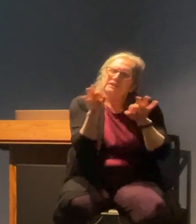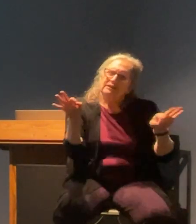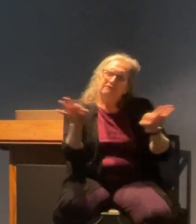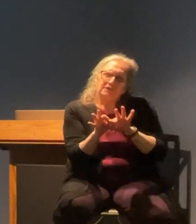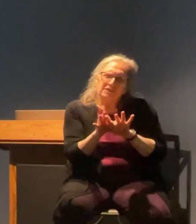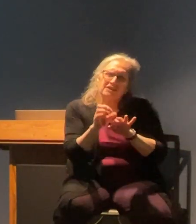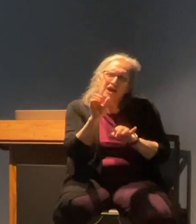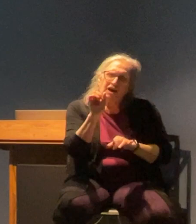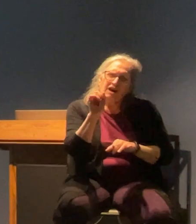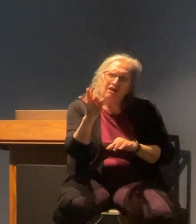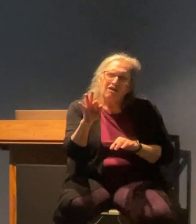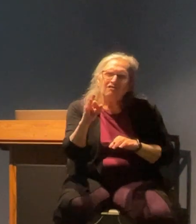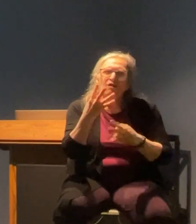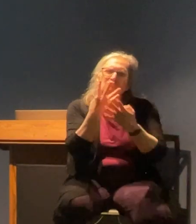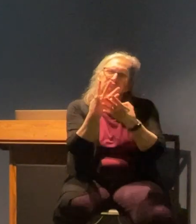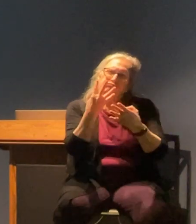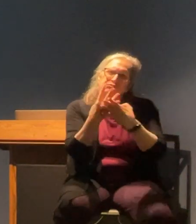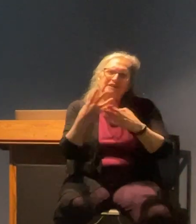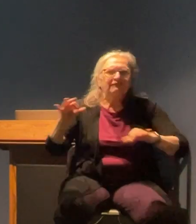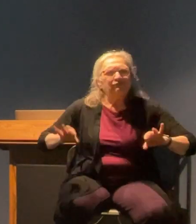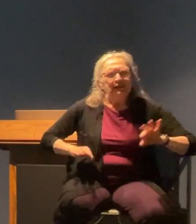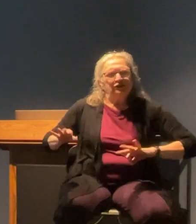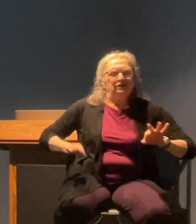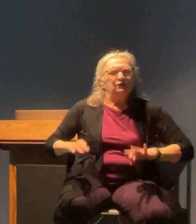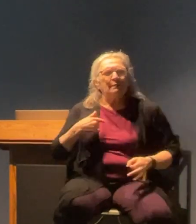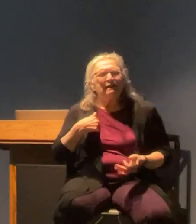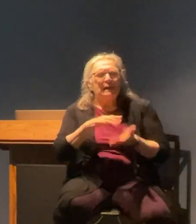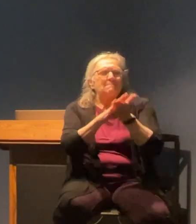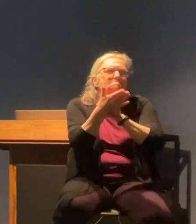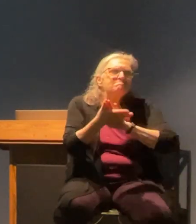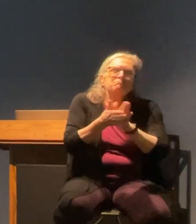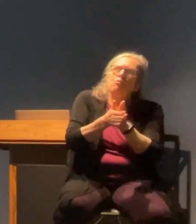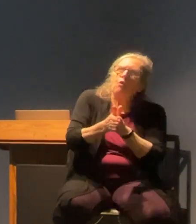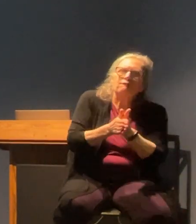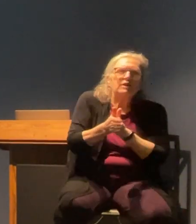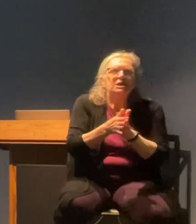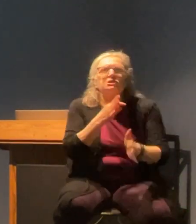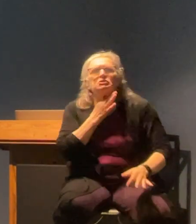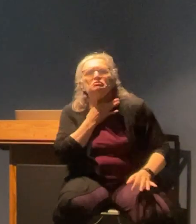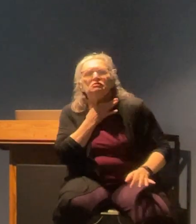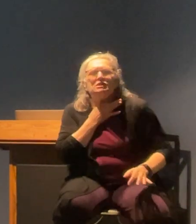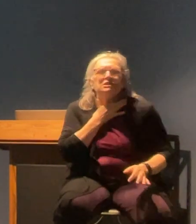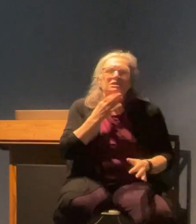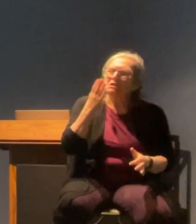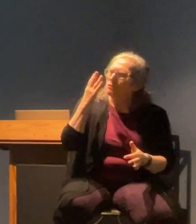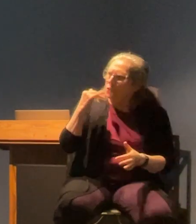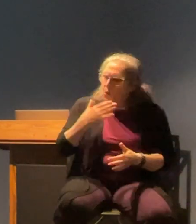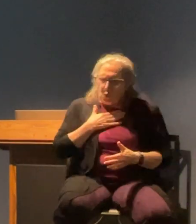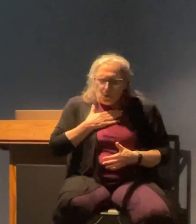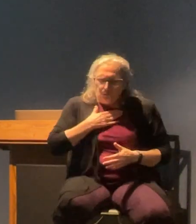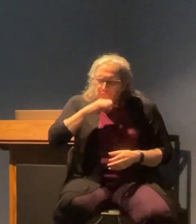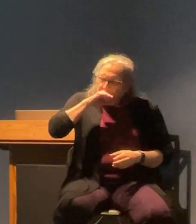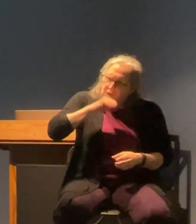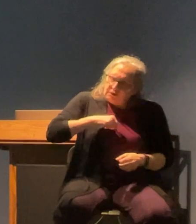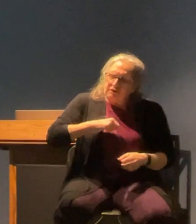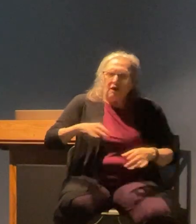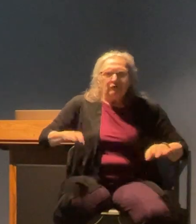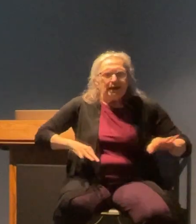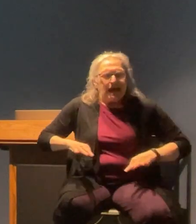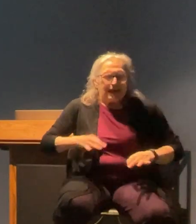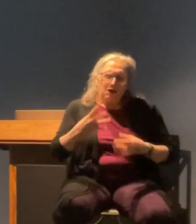I was motivated, curious to understand why did I like fashion, right? And how it is so important inside of prison